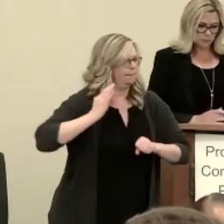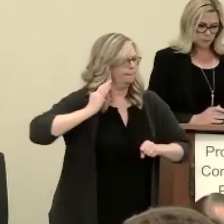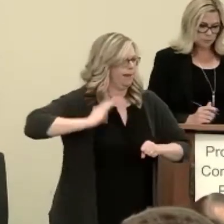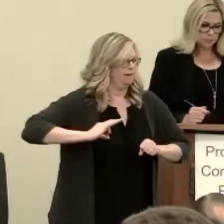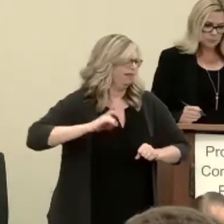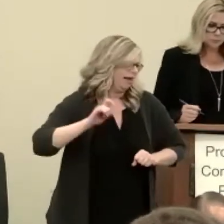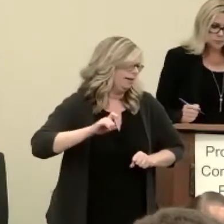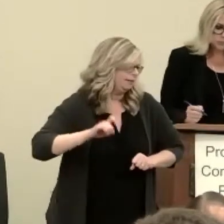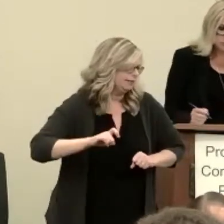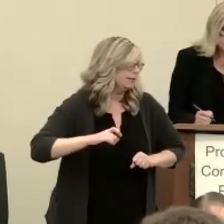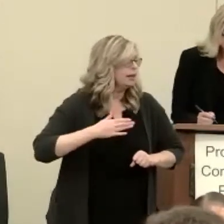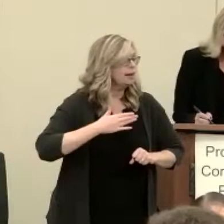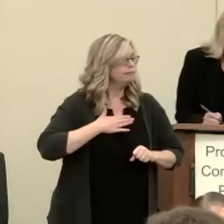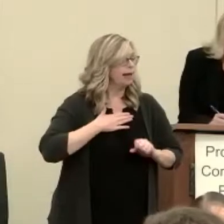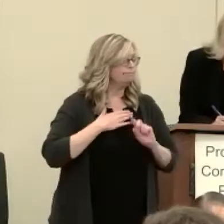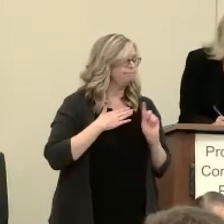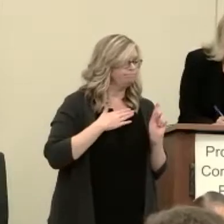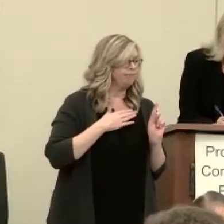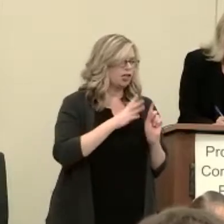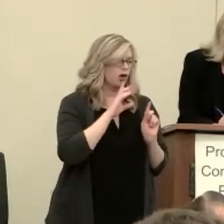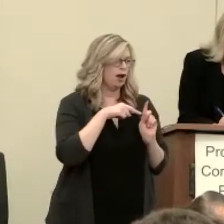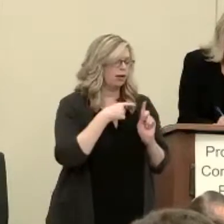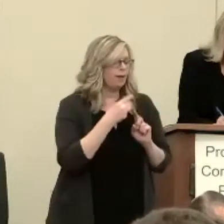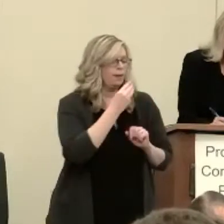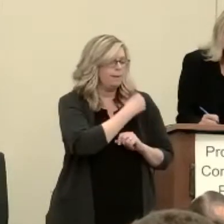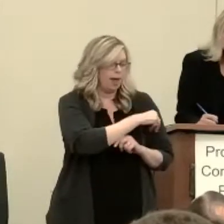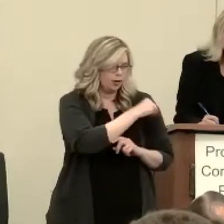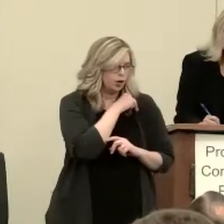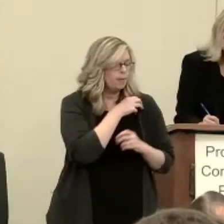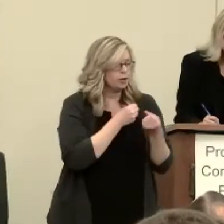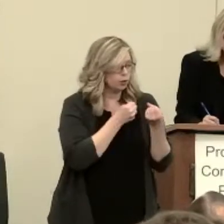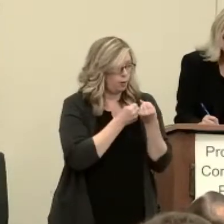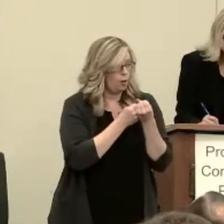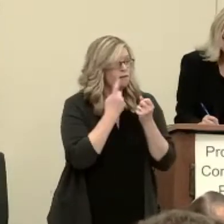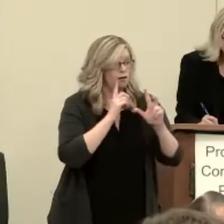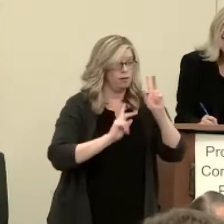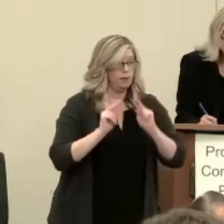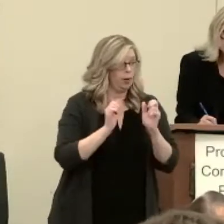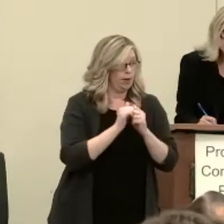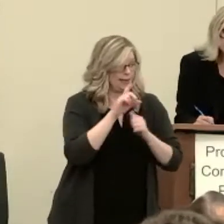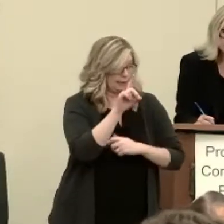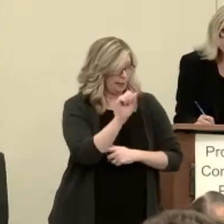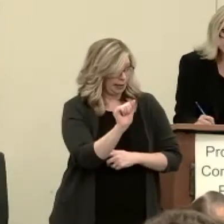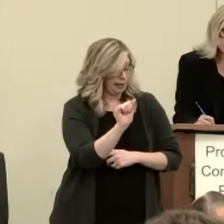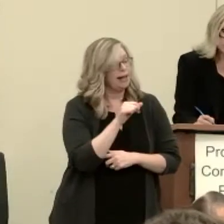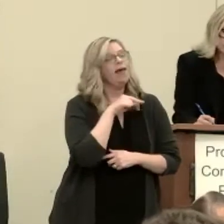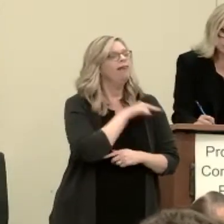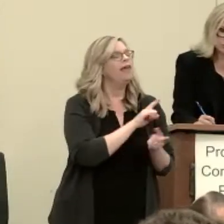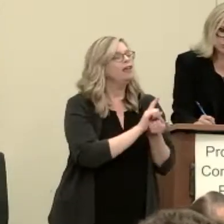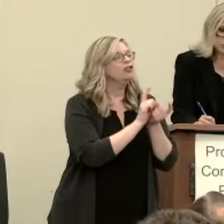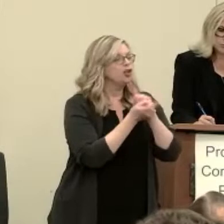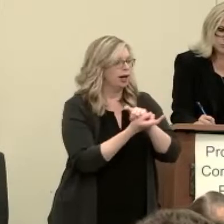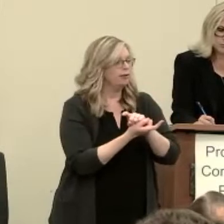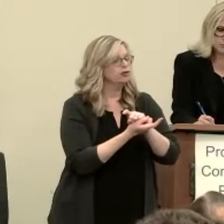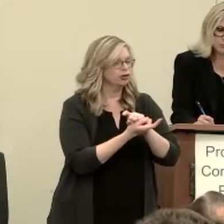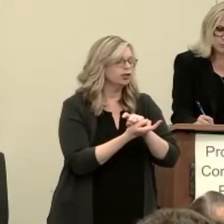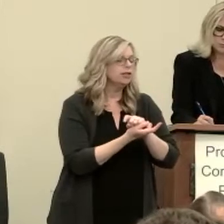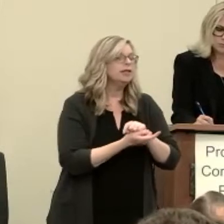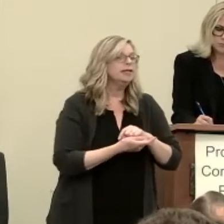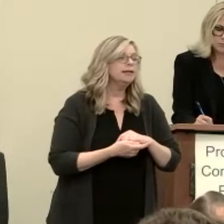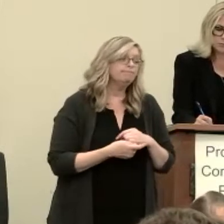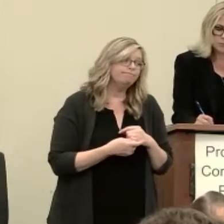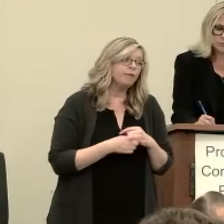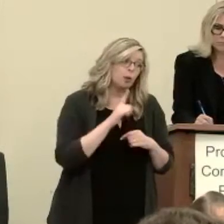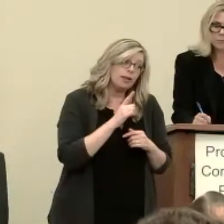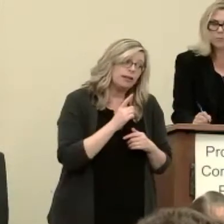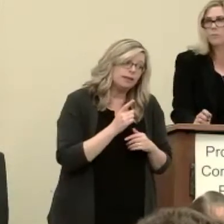that my colleague is talking about the Manitoba Support for Persons with Disabilities that they changed over. There are